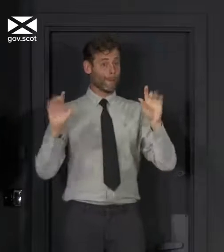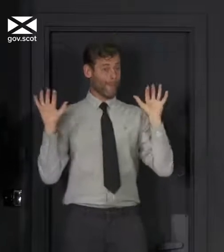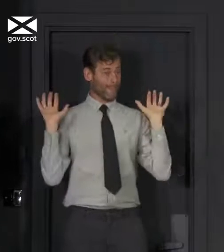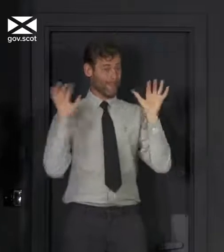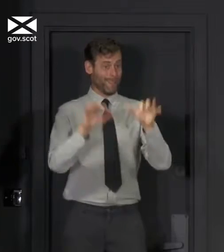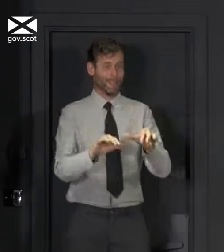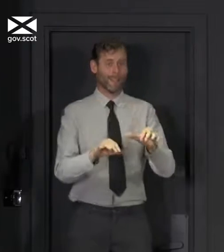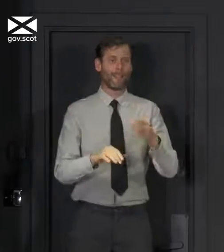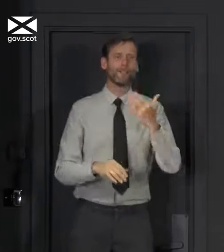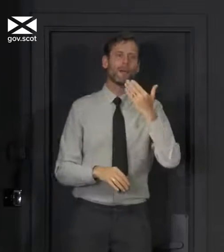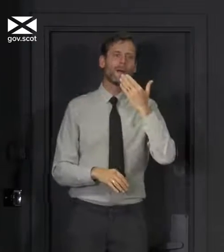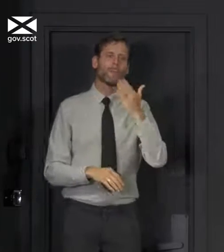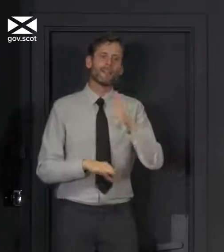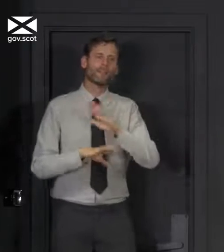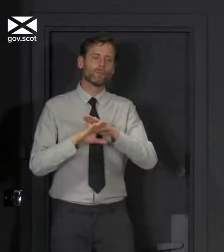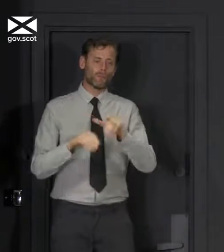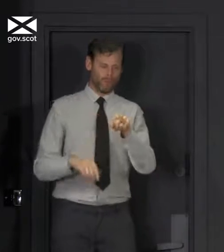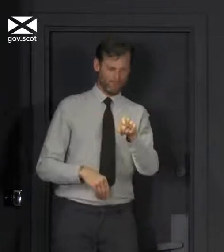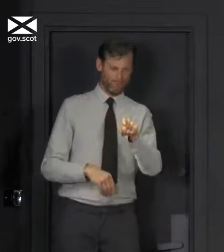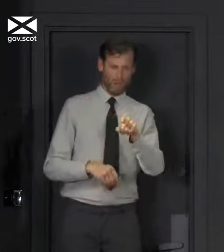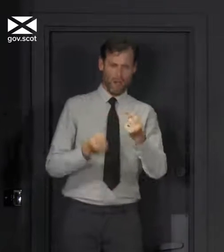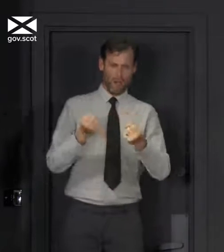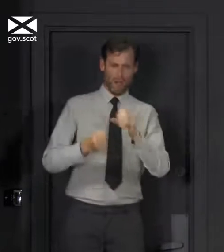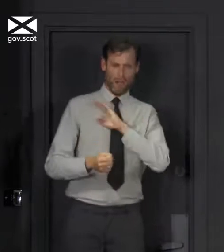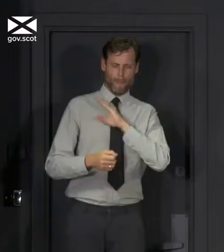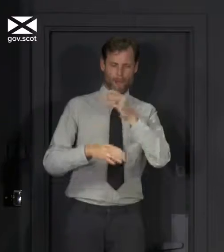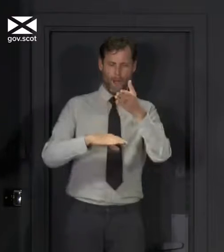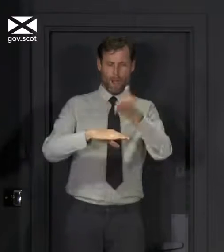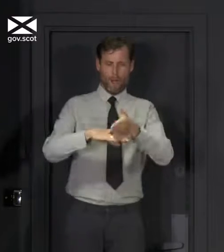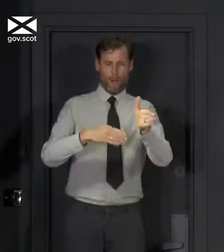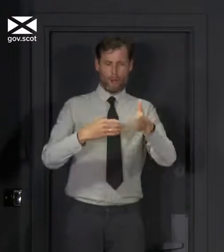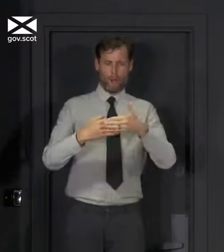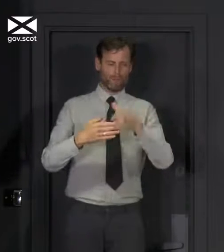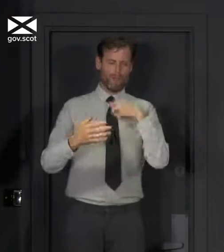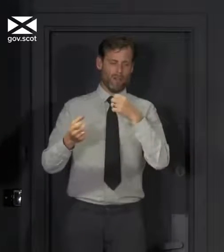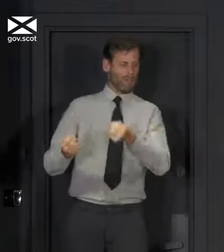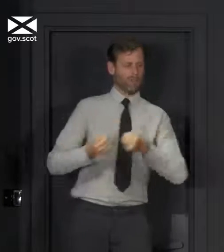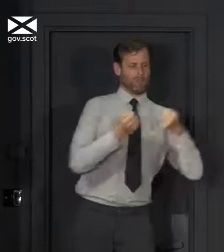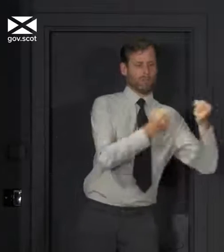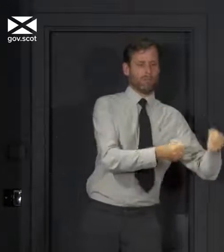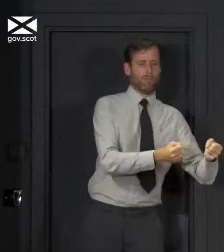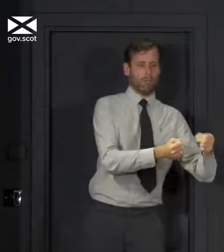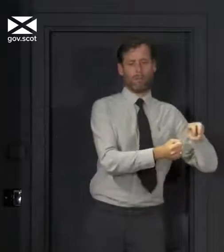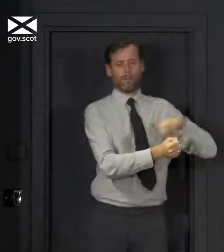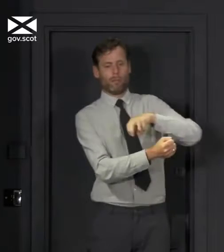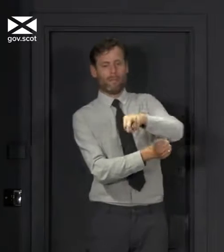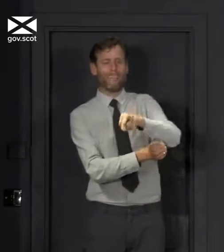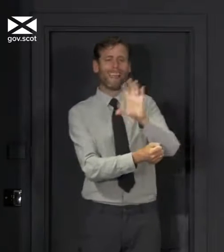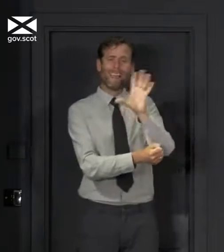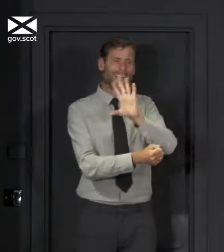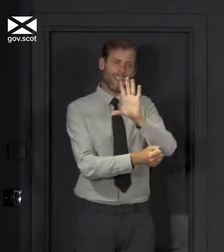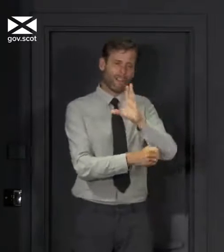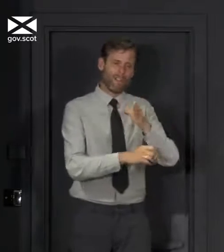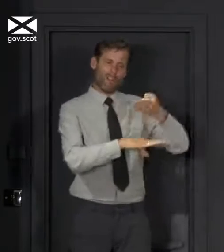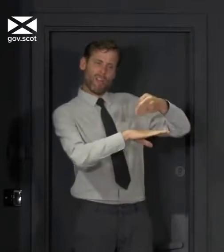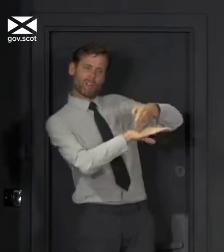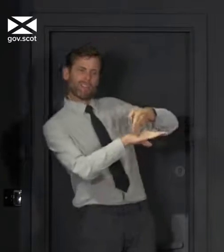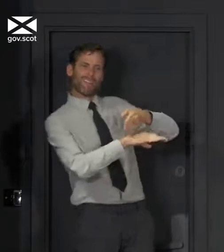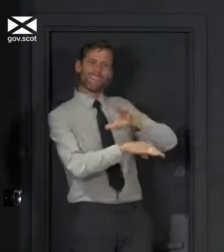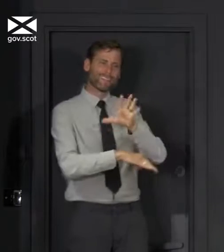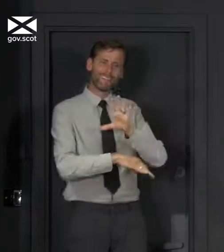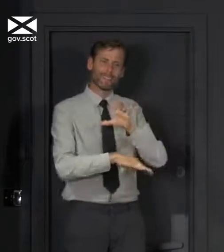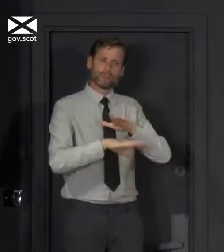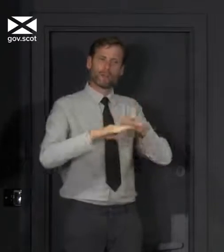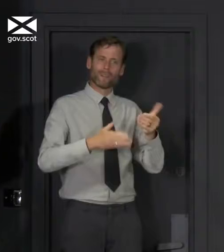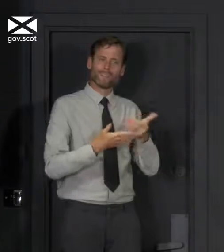that. Don't park on verges or at the side of the road as an alternative. That is unsafe. And if where you